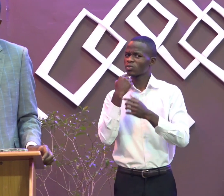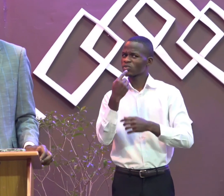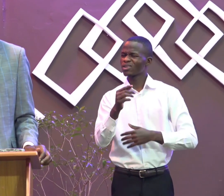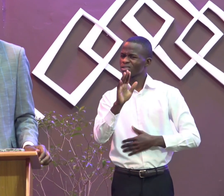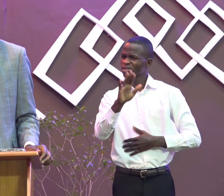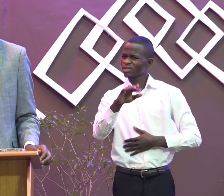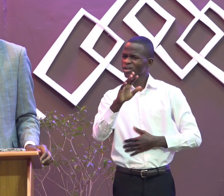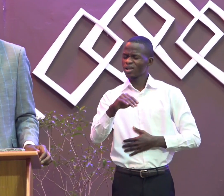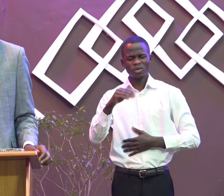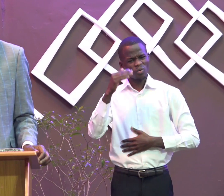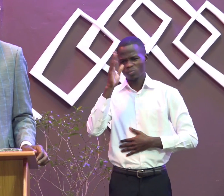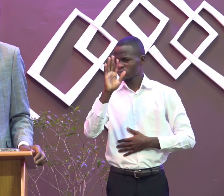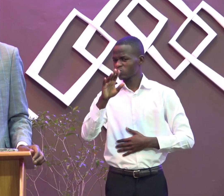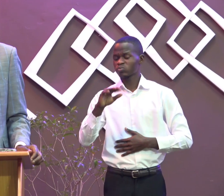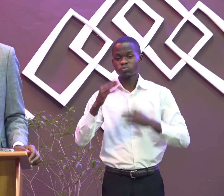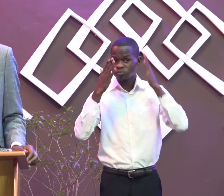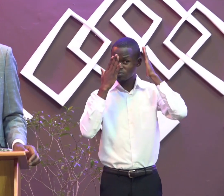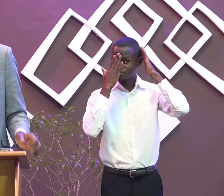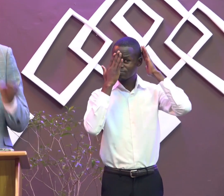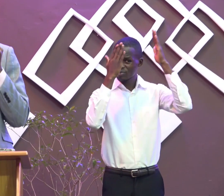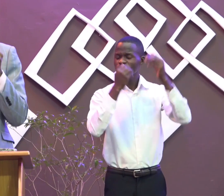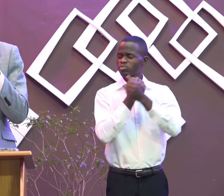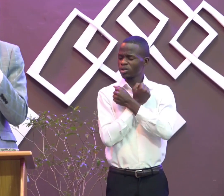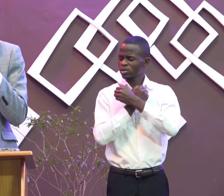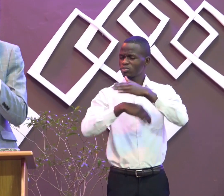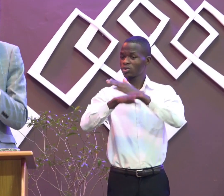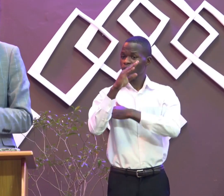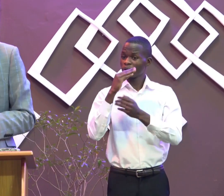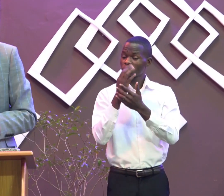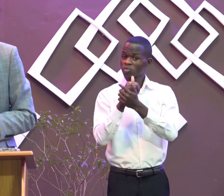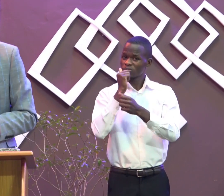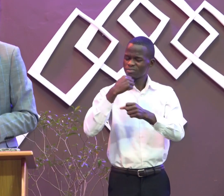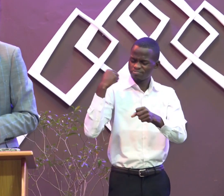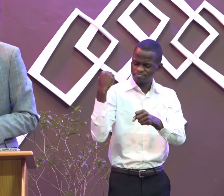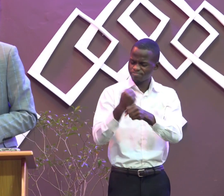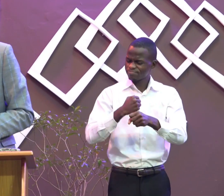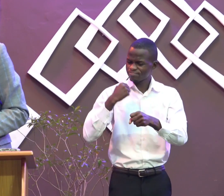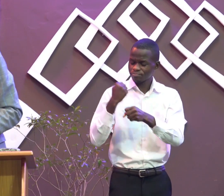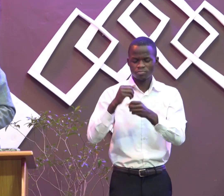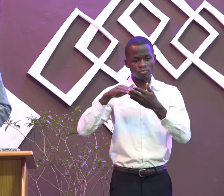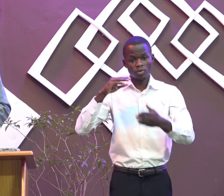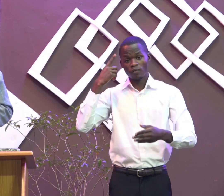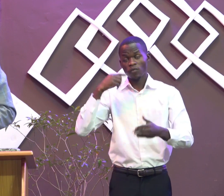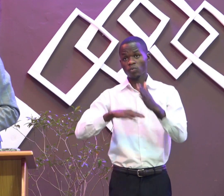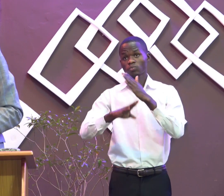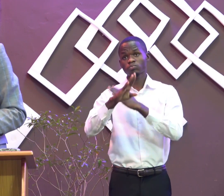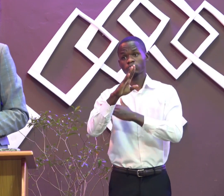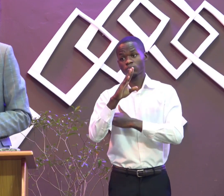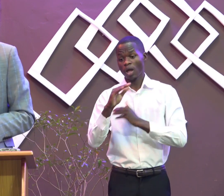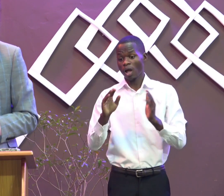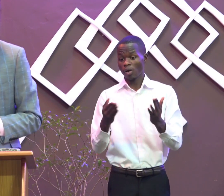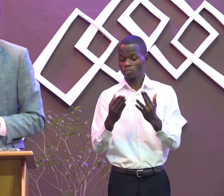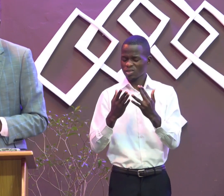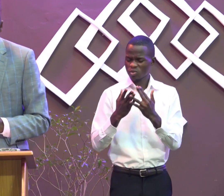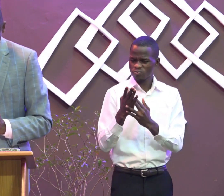etako musajjono bananga yagala mukama nga byakola byonanga biraga nti ayagala mukama. Elder Bonnie one time went